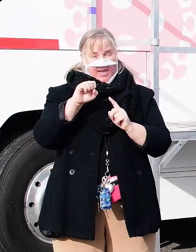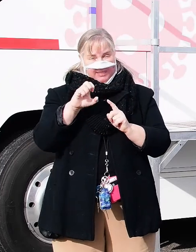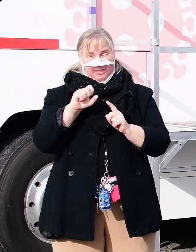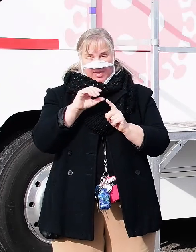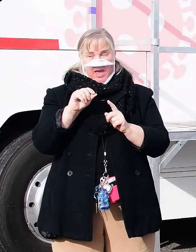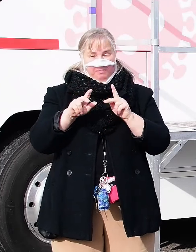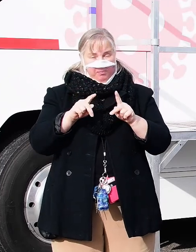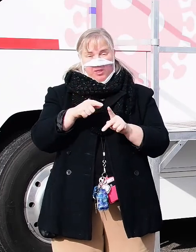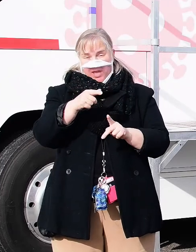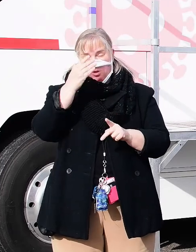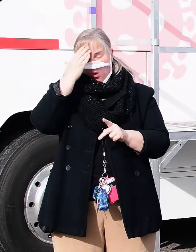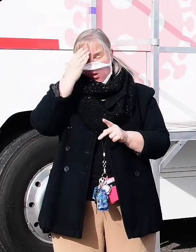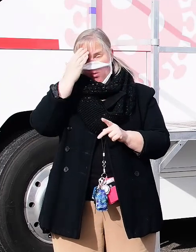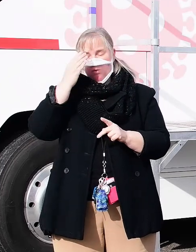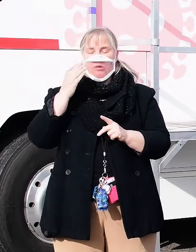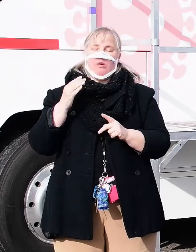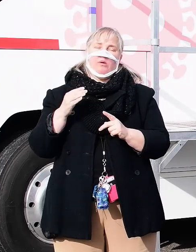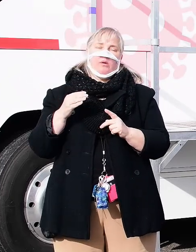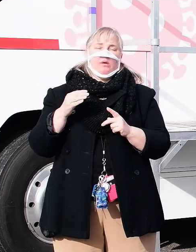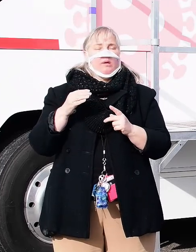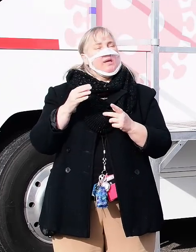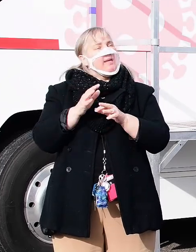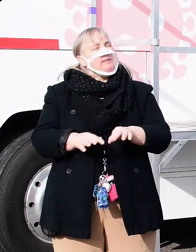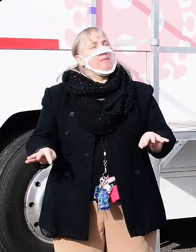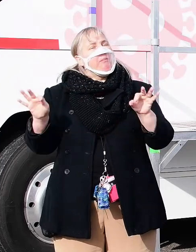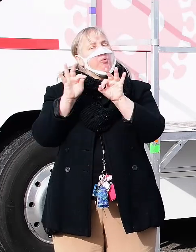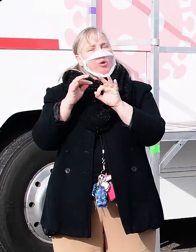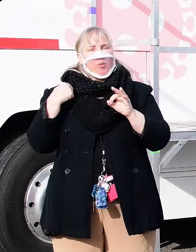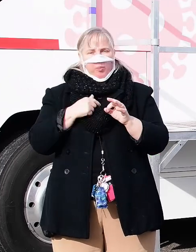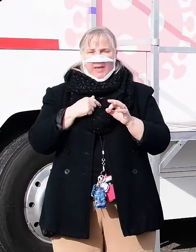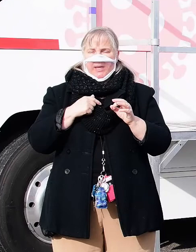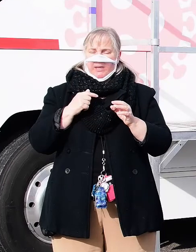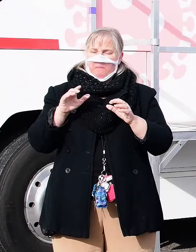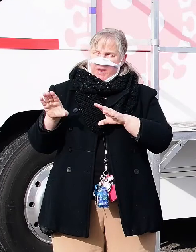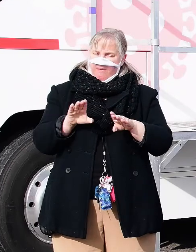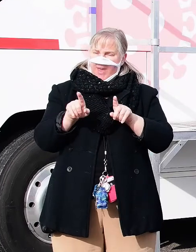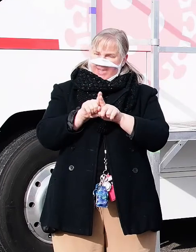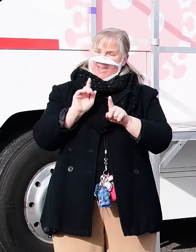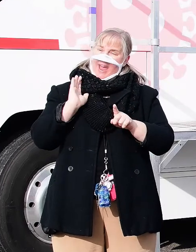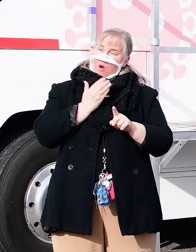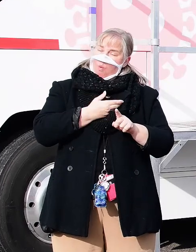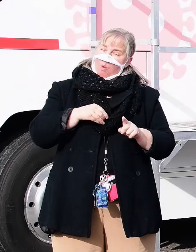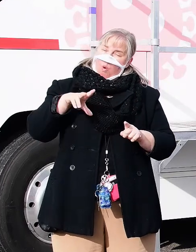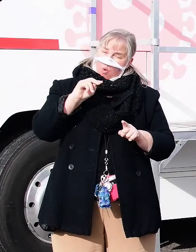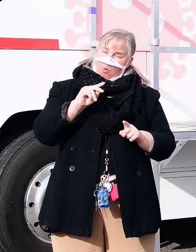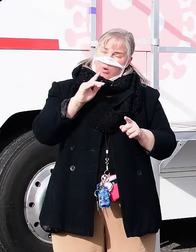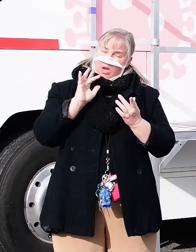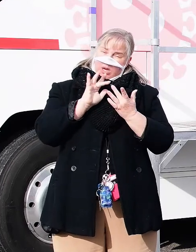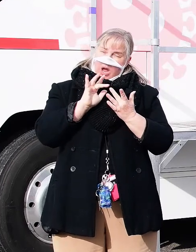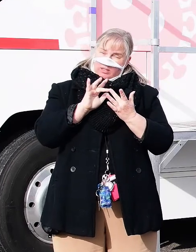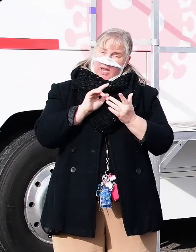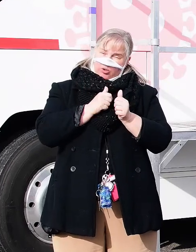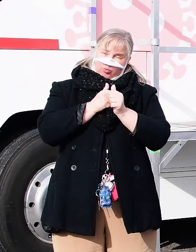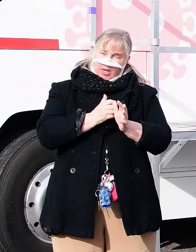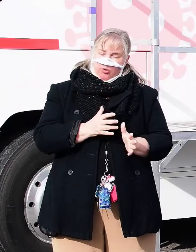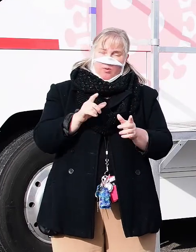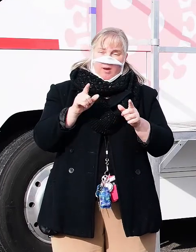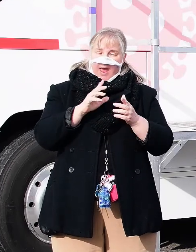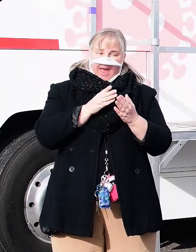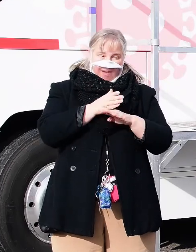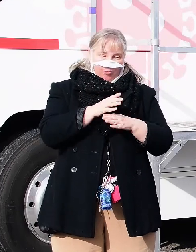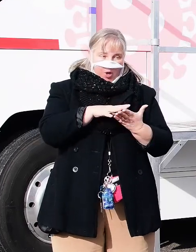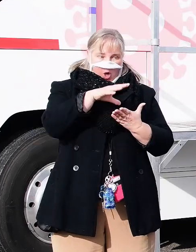contacts, it is important that we act as our own contact tracers after learning of a positive